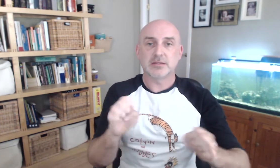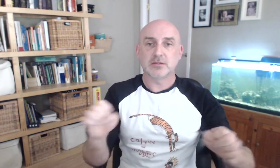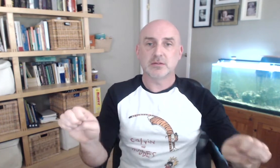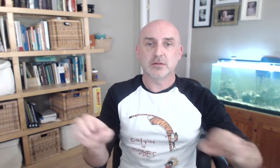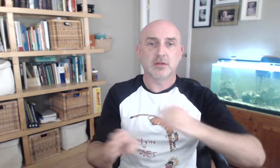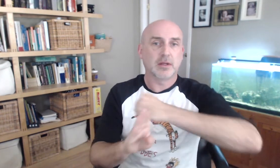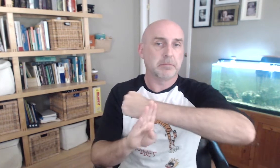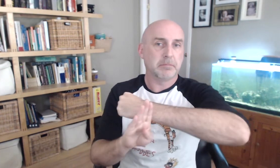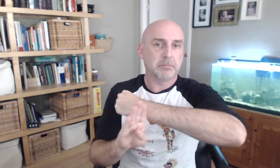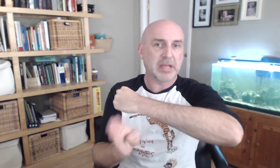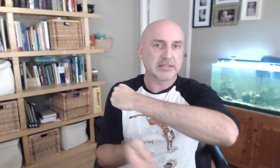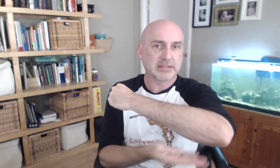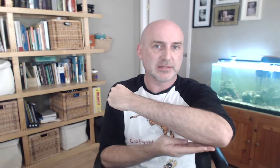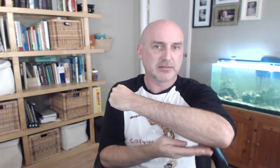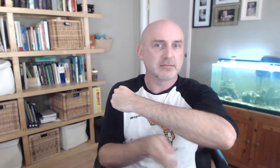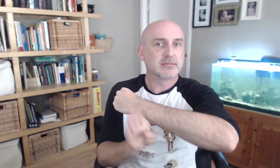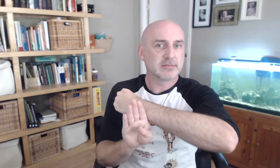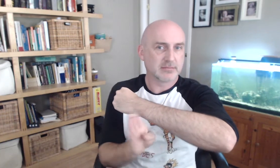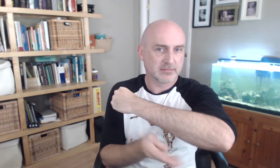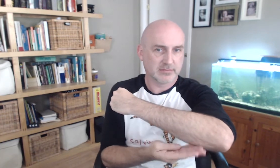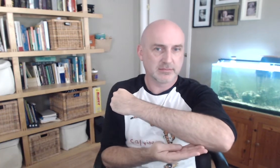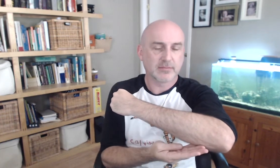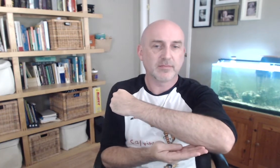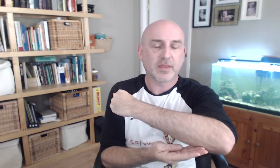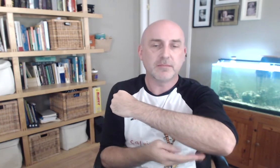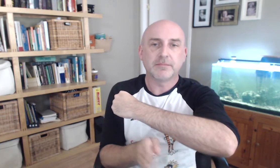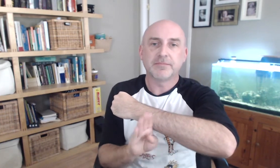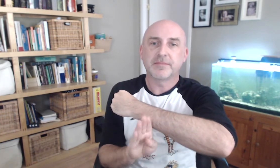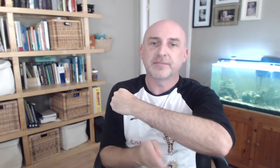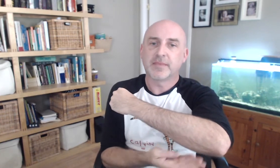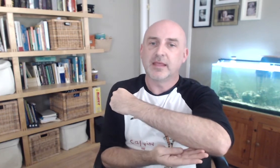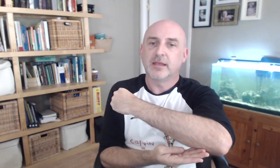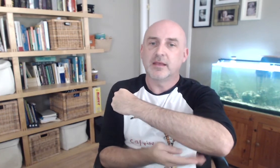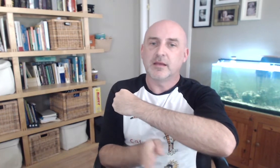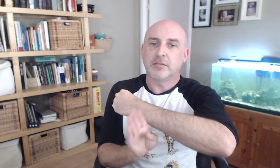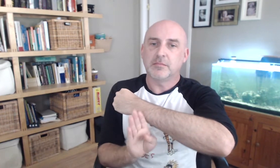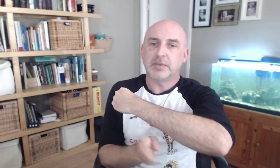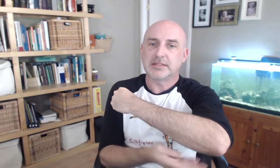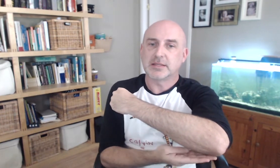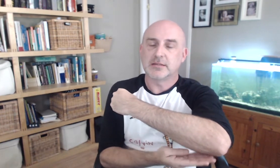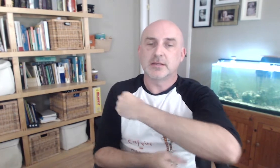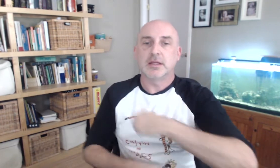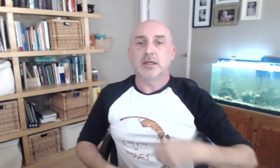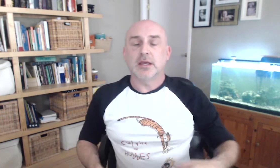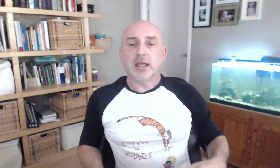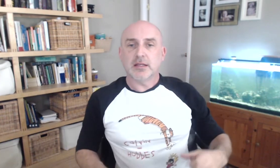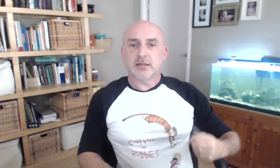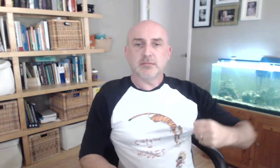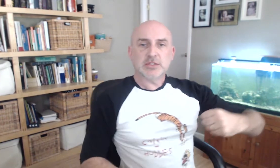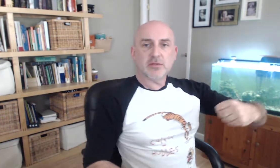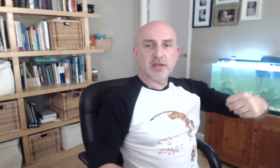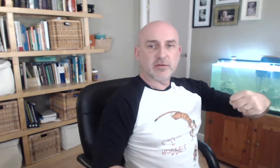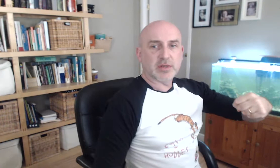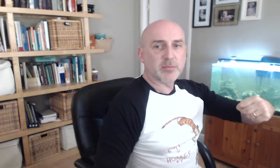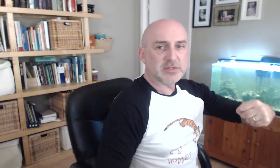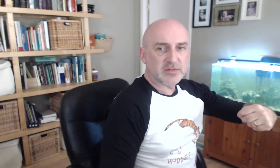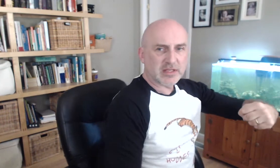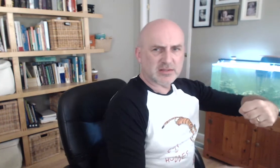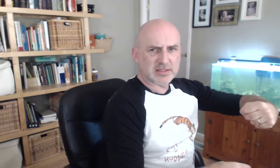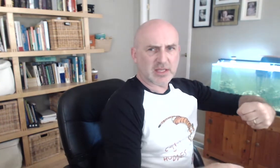Easter basket. Okay. Basket. And let me show that from a couple different angles. It's kind of a